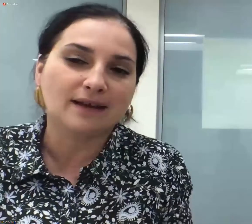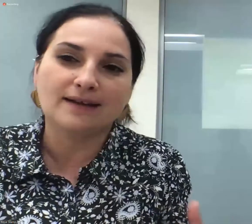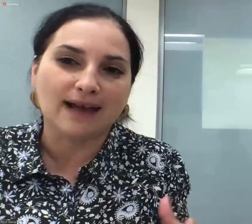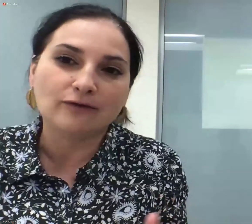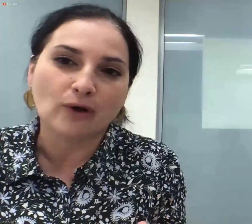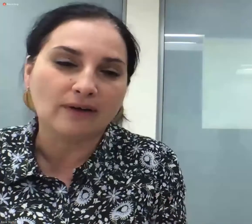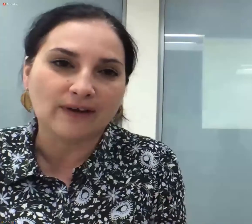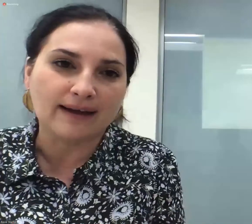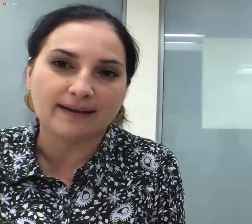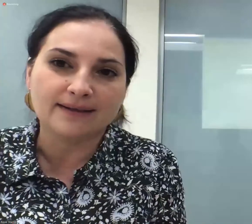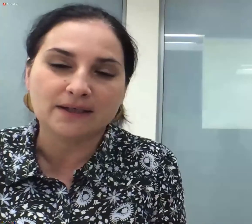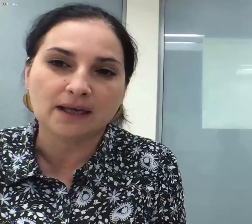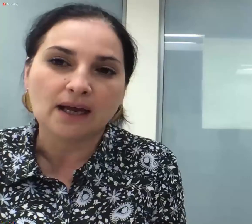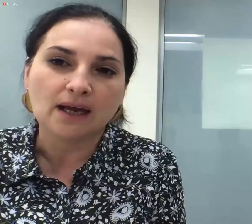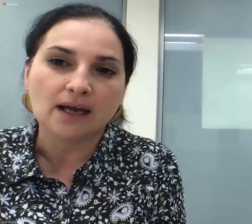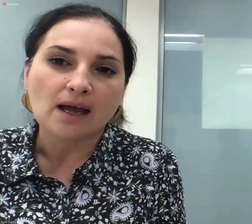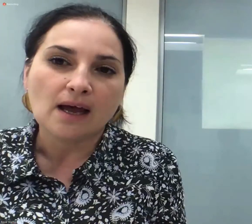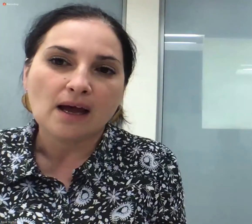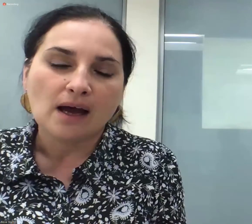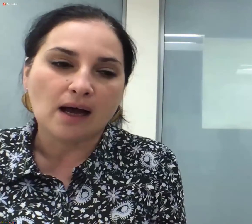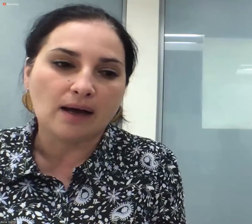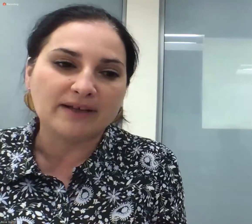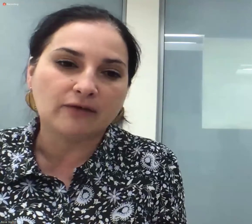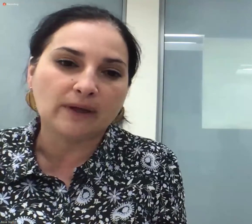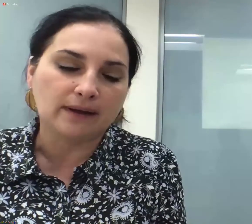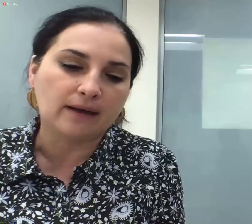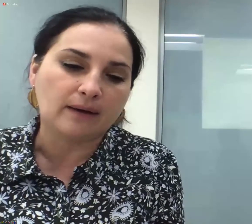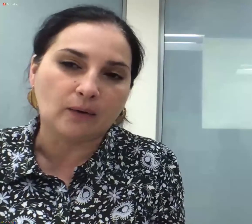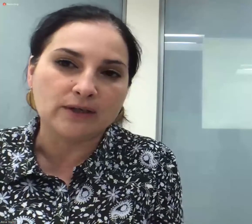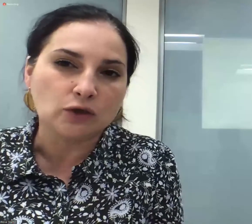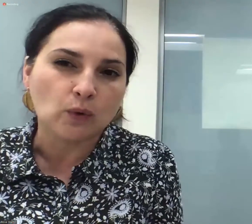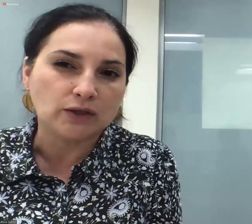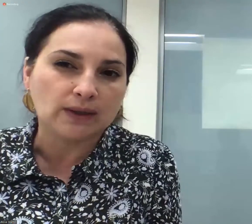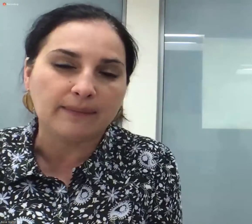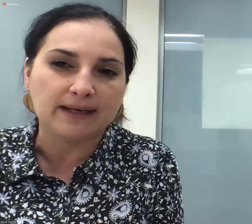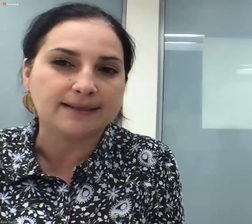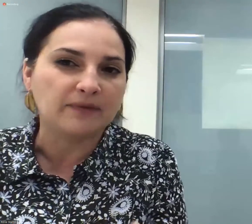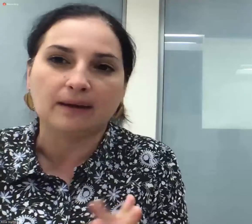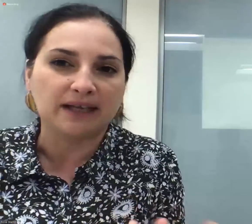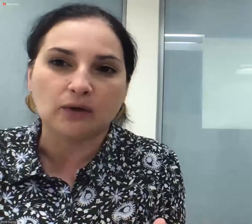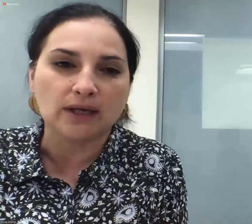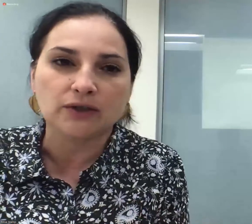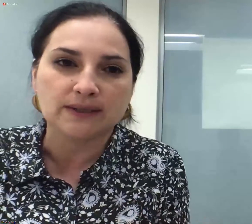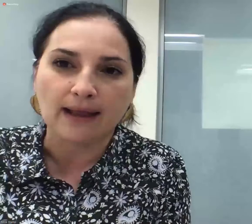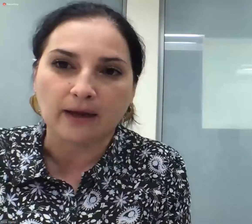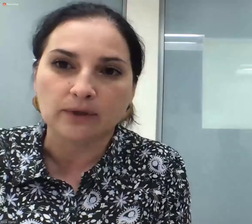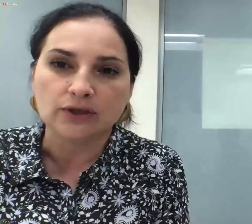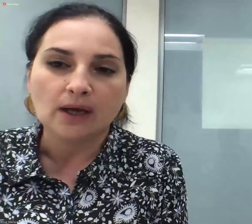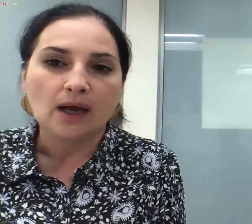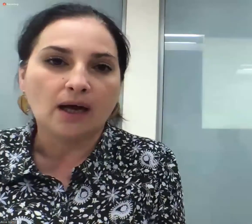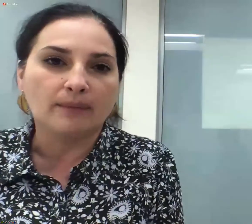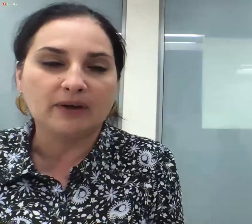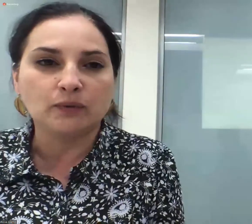what is the exact role of iconicity, but if we don't want to claim that it's something completely unique to sign